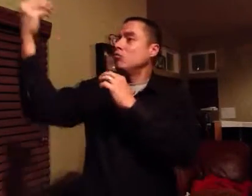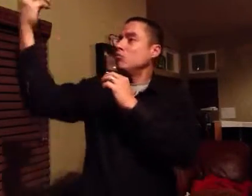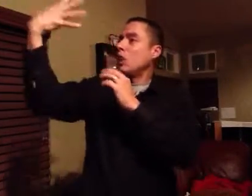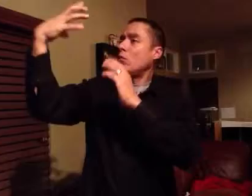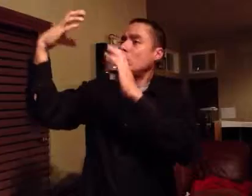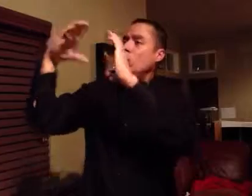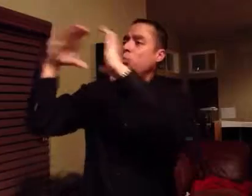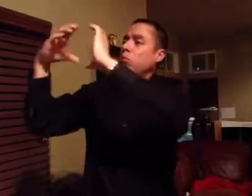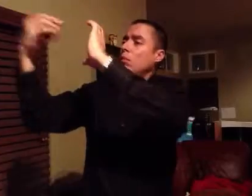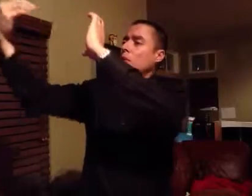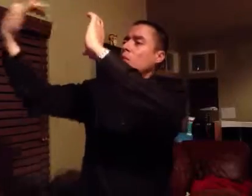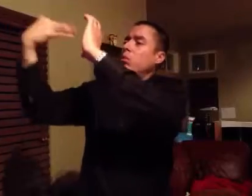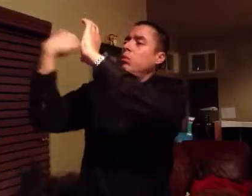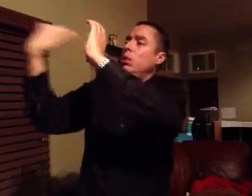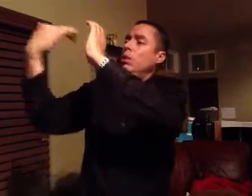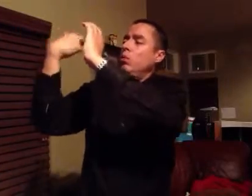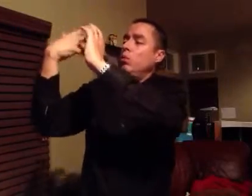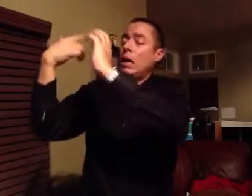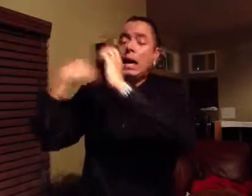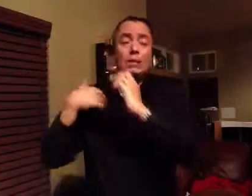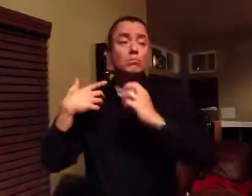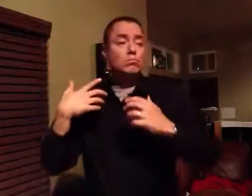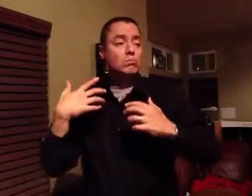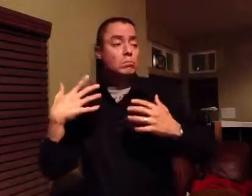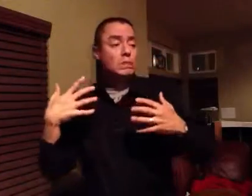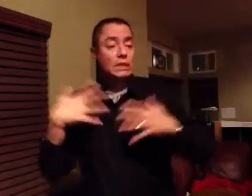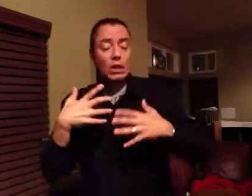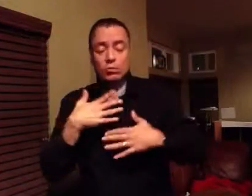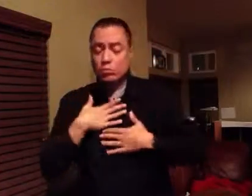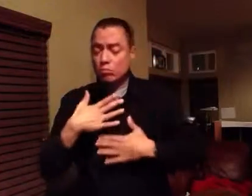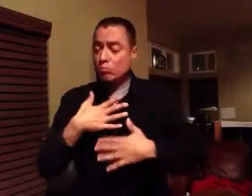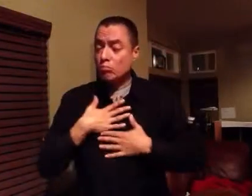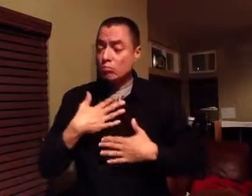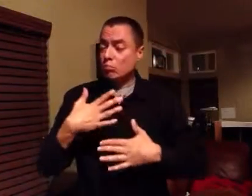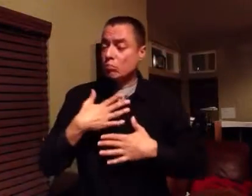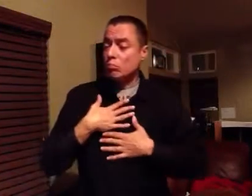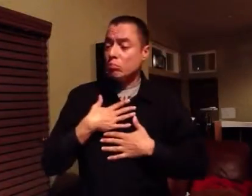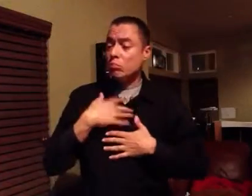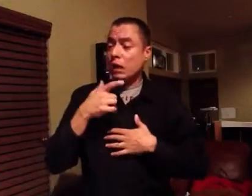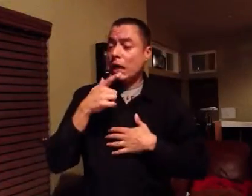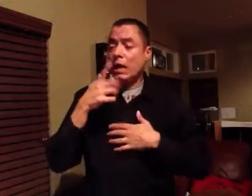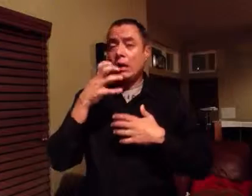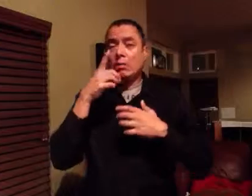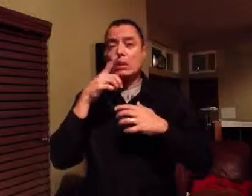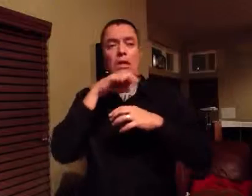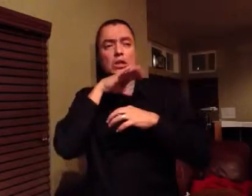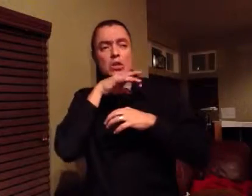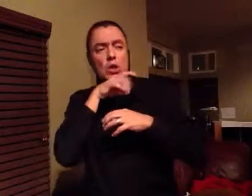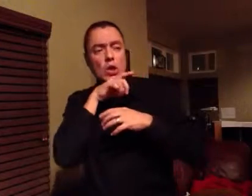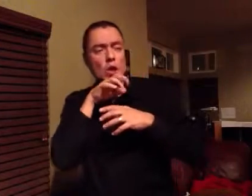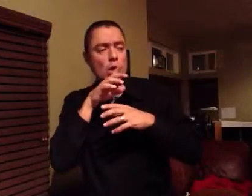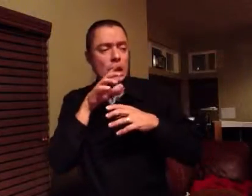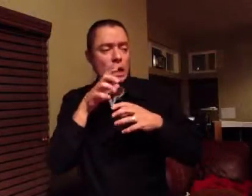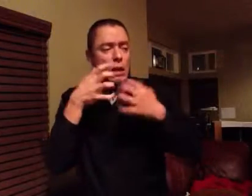because I don't know what chemicals are in it. I used to go fishing in Vancouver, my